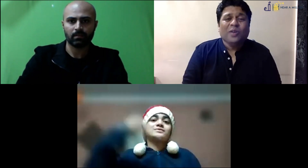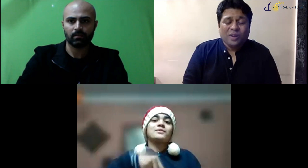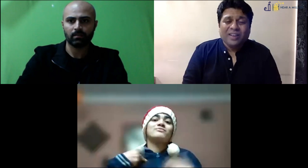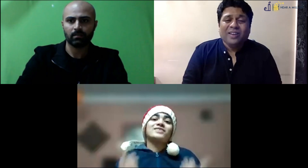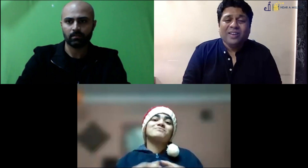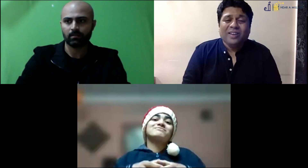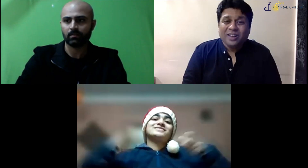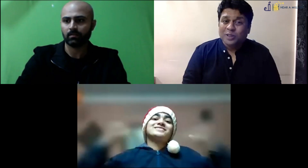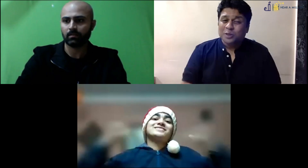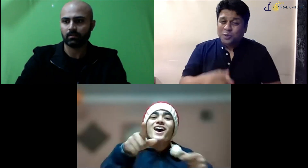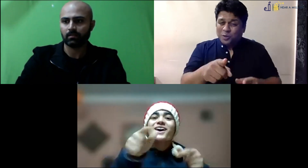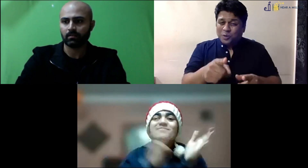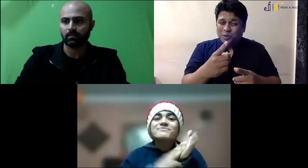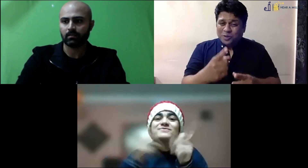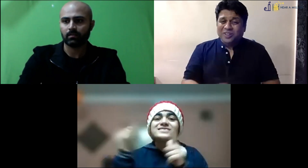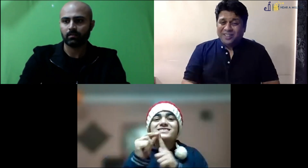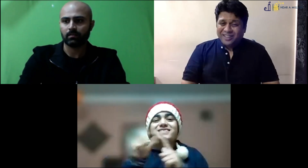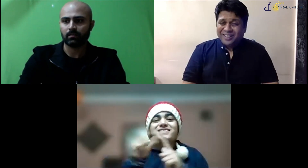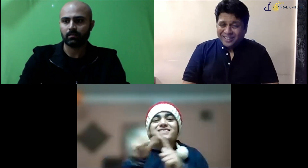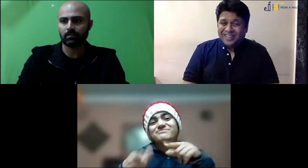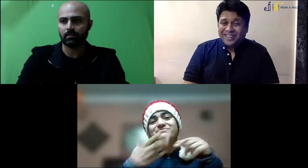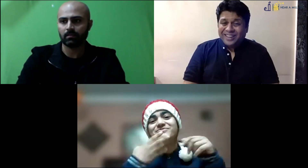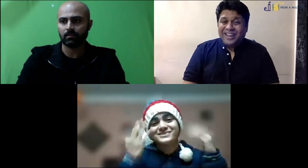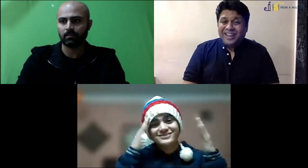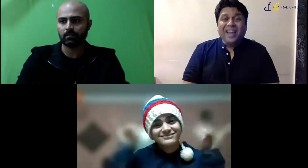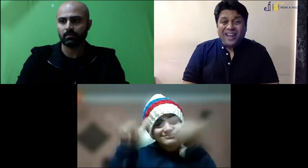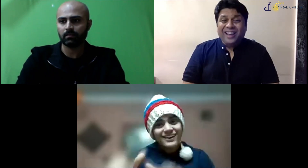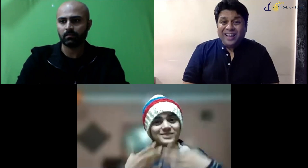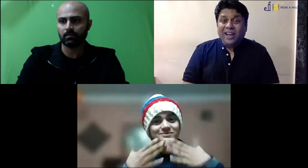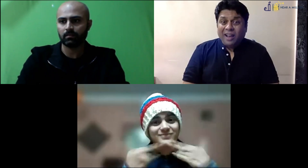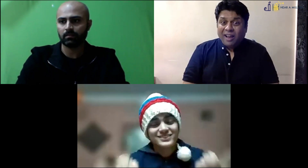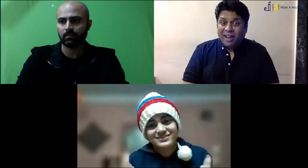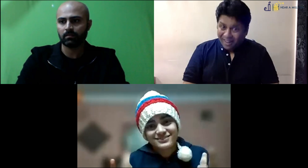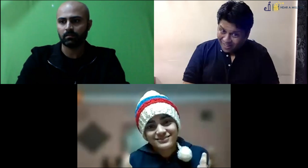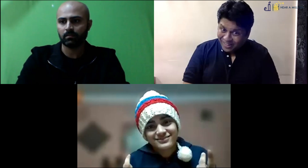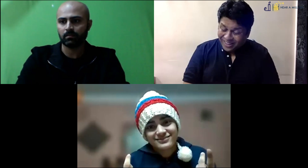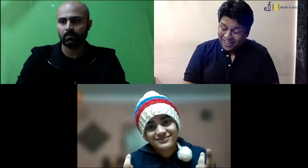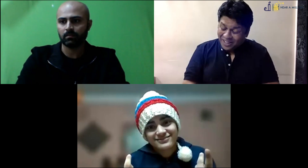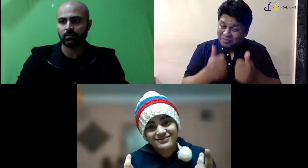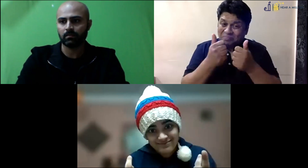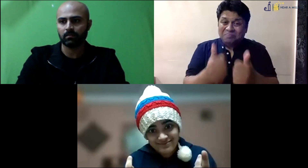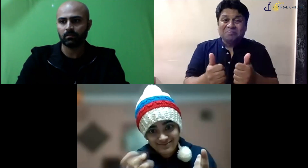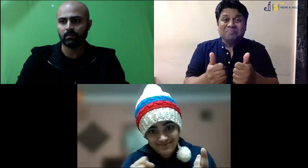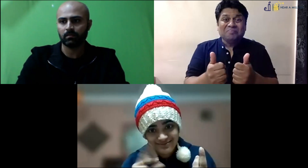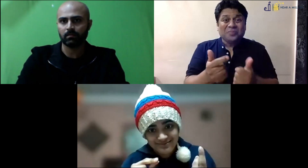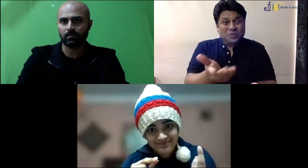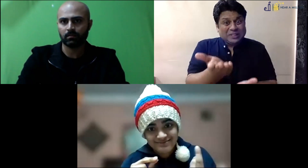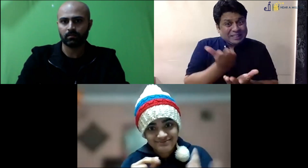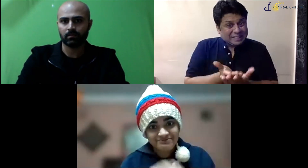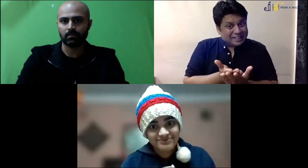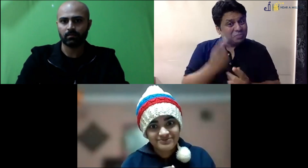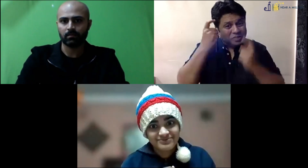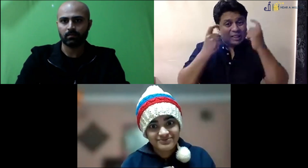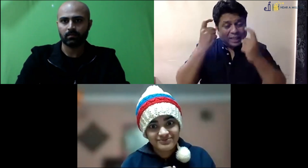better. So this is the first thing I think here in India. So I wanted to club the students from the schools and the